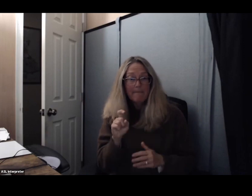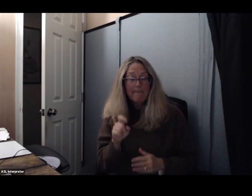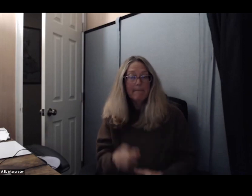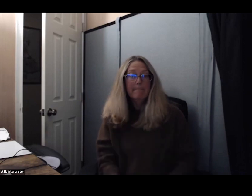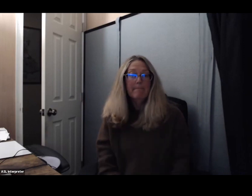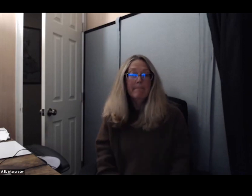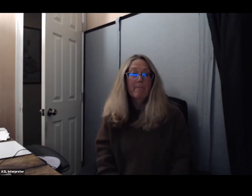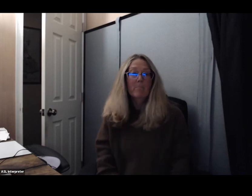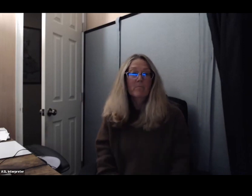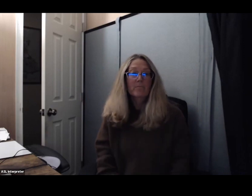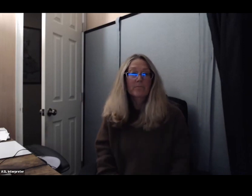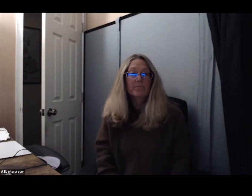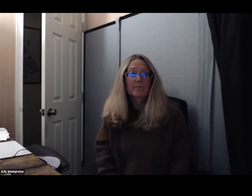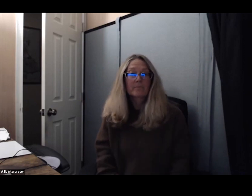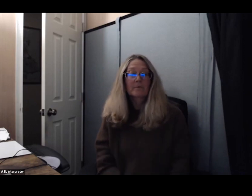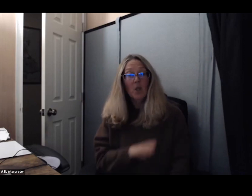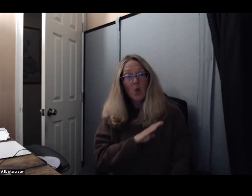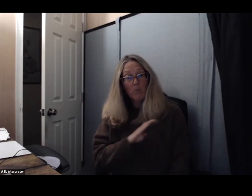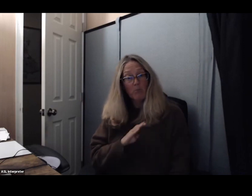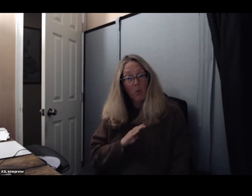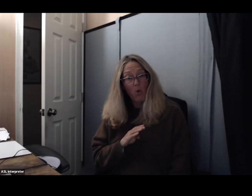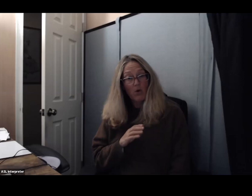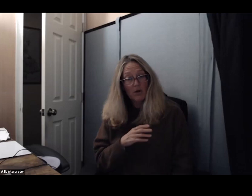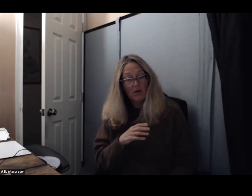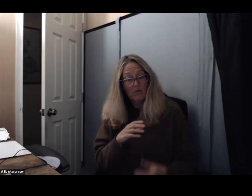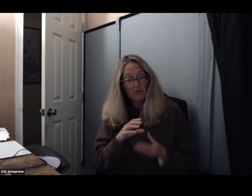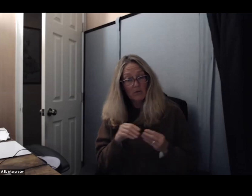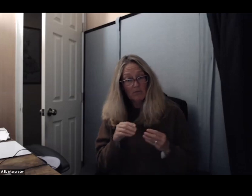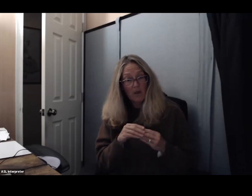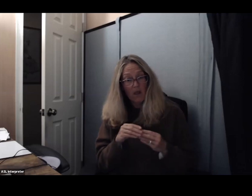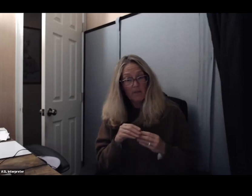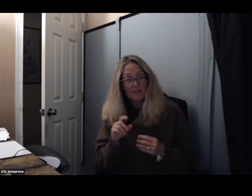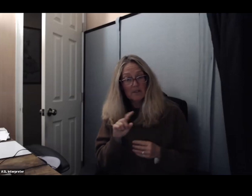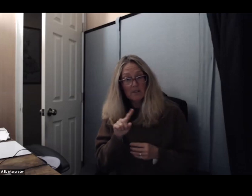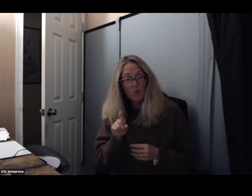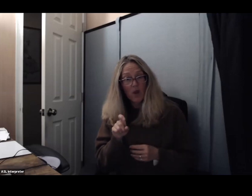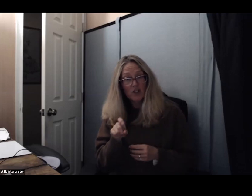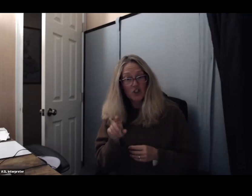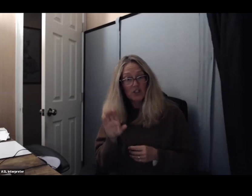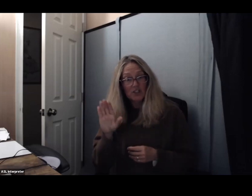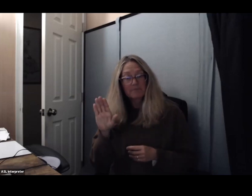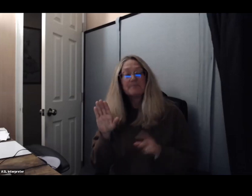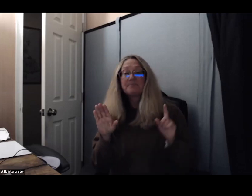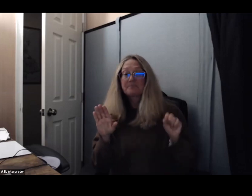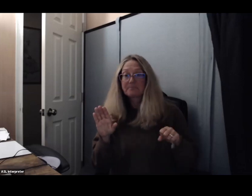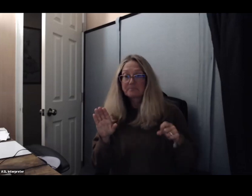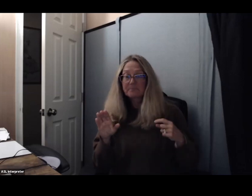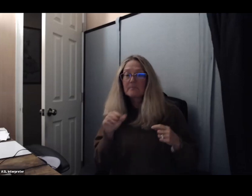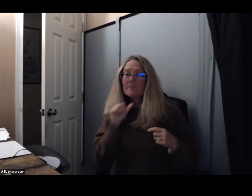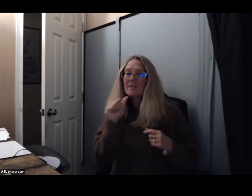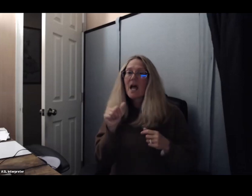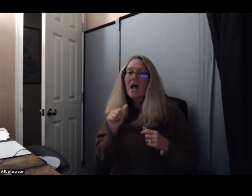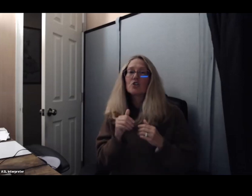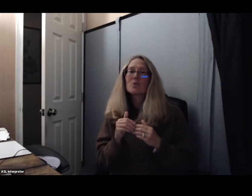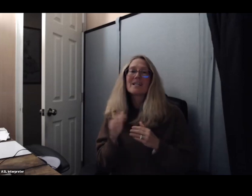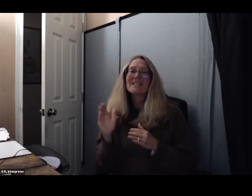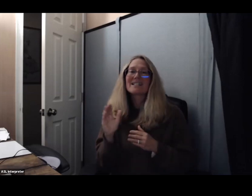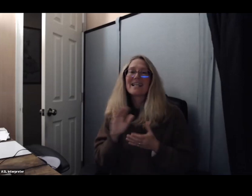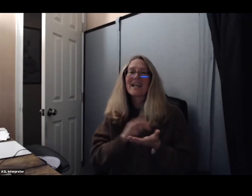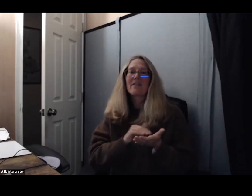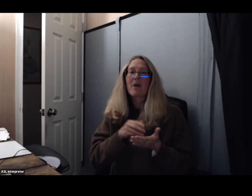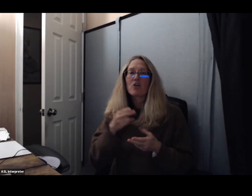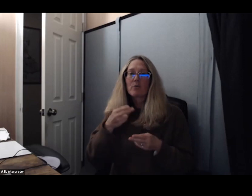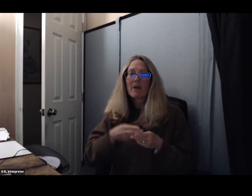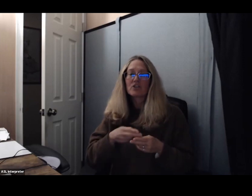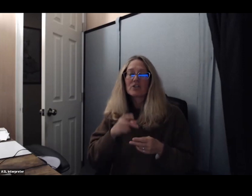No, we do not. Board members, any questions or comments? Just one question, the not to exceed amount that you